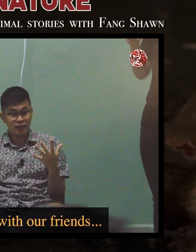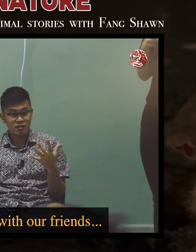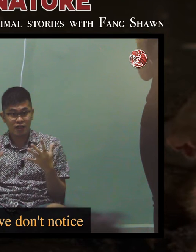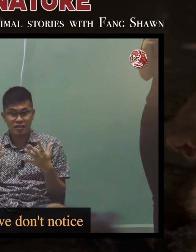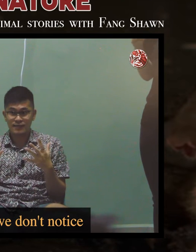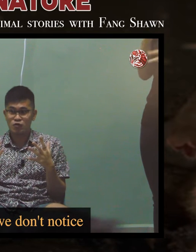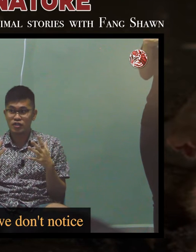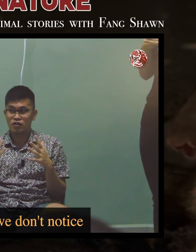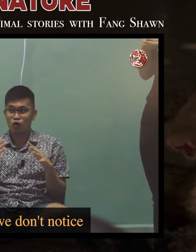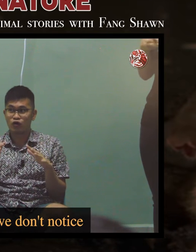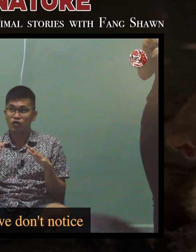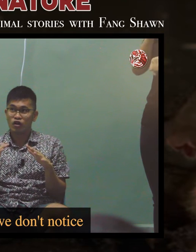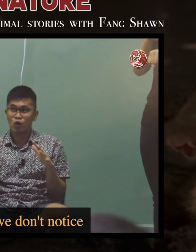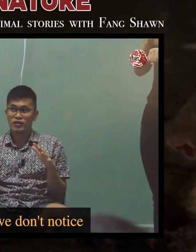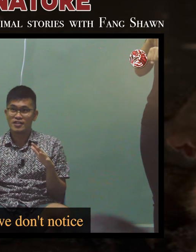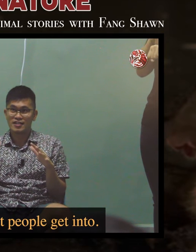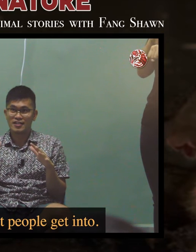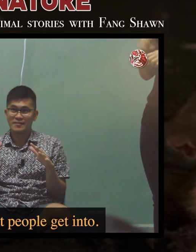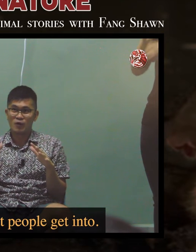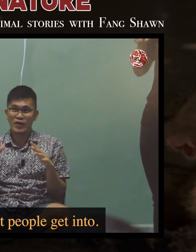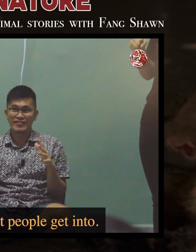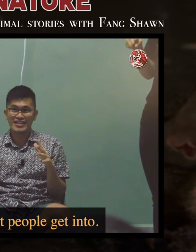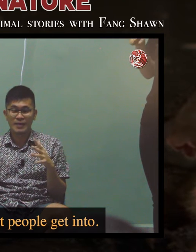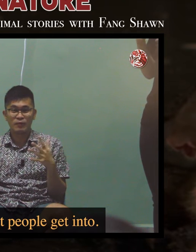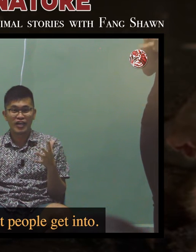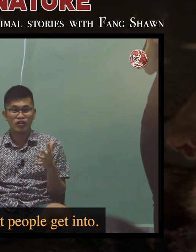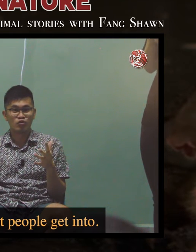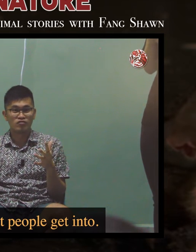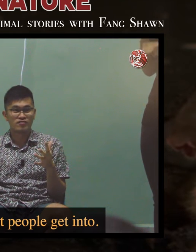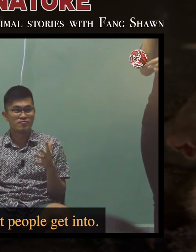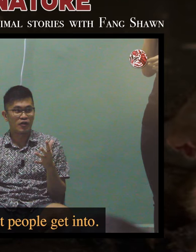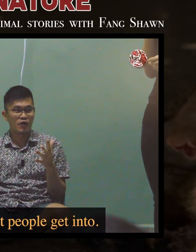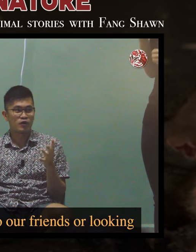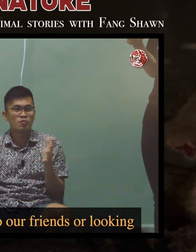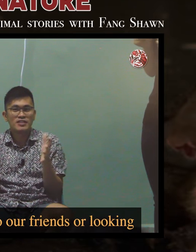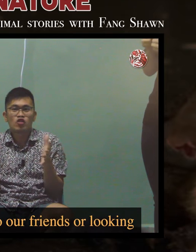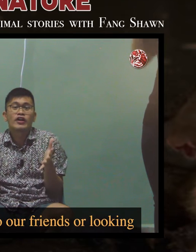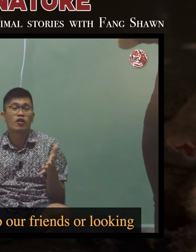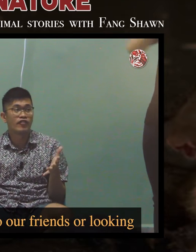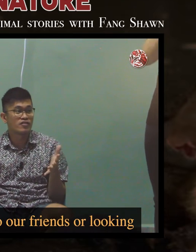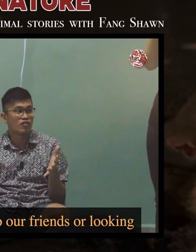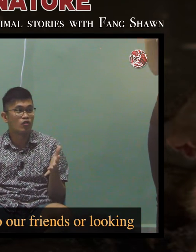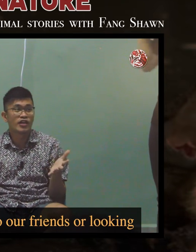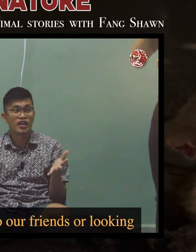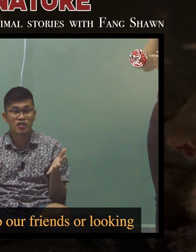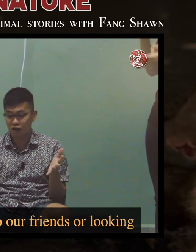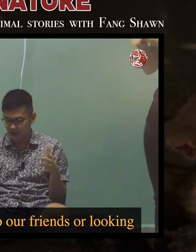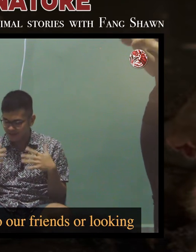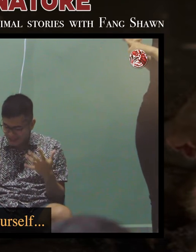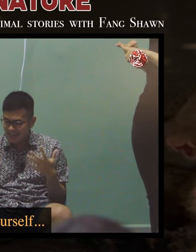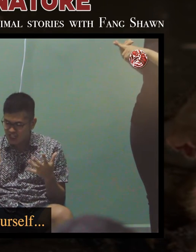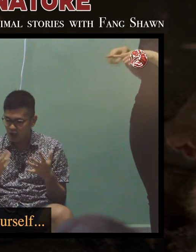our friends, and sometimes we don't notice the weird things that people get into. Right? We're too busy talking to our friends or looking at